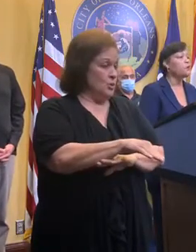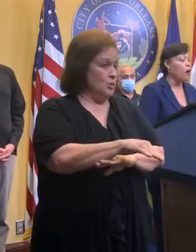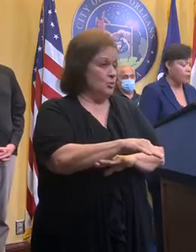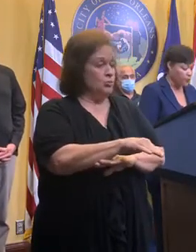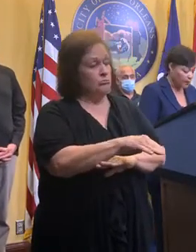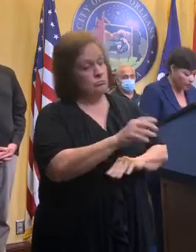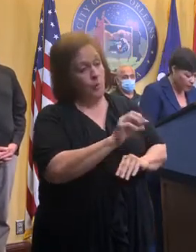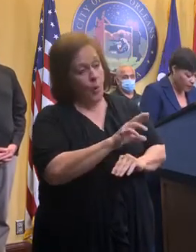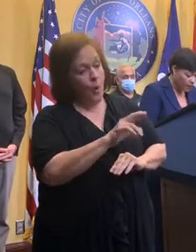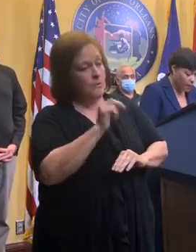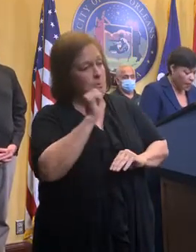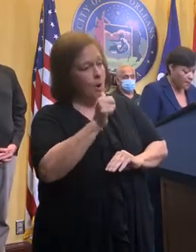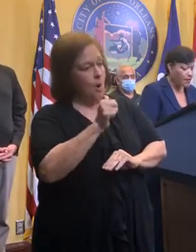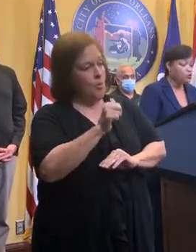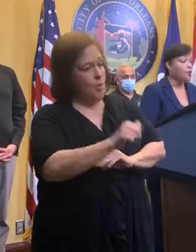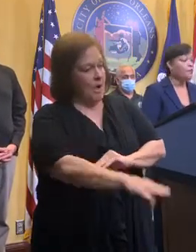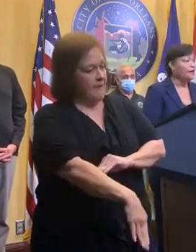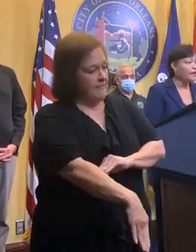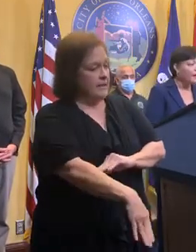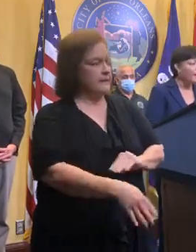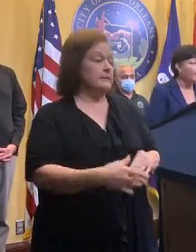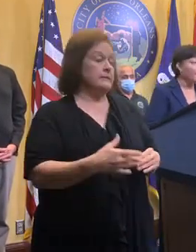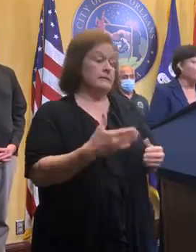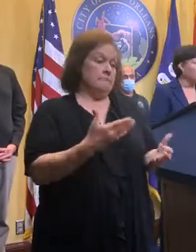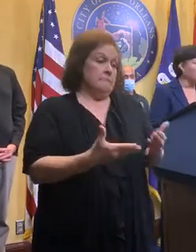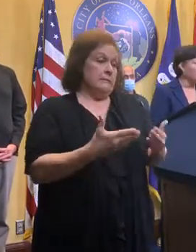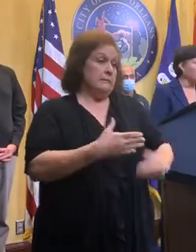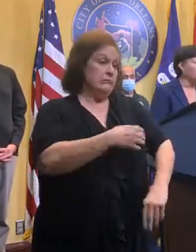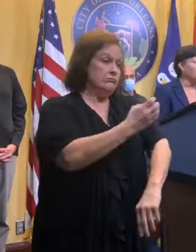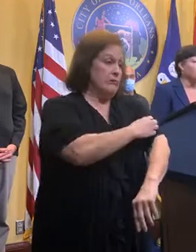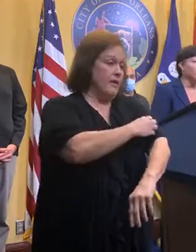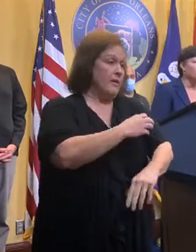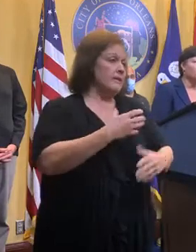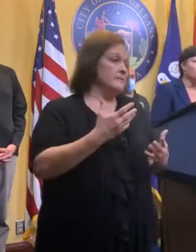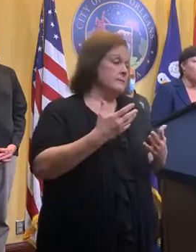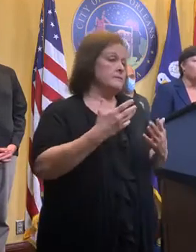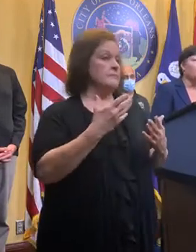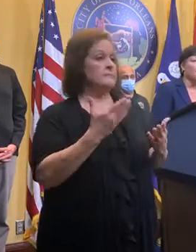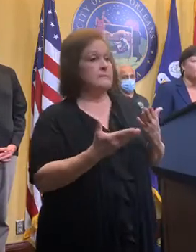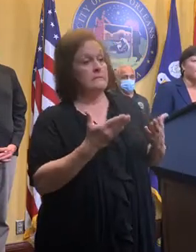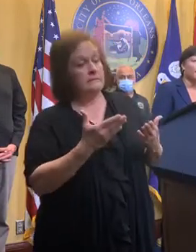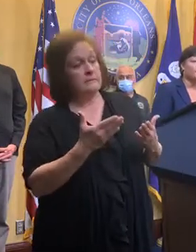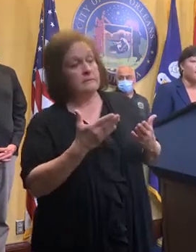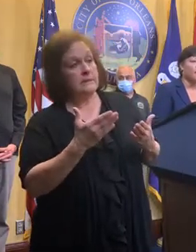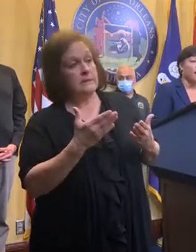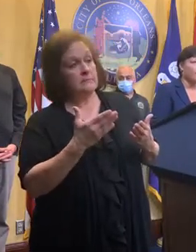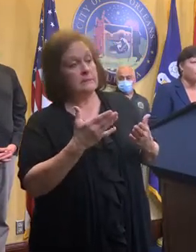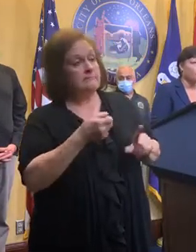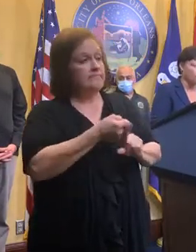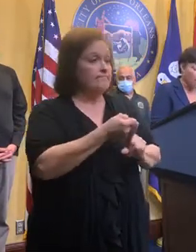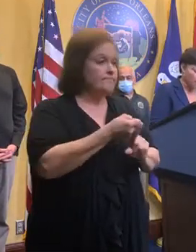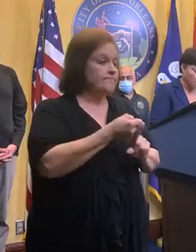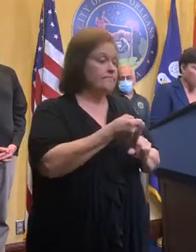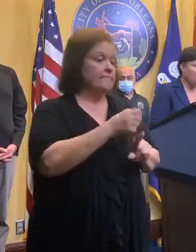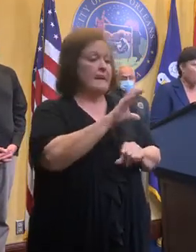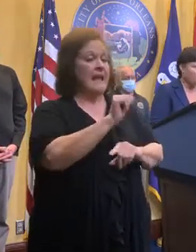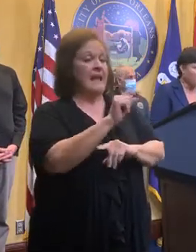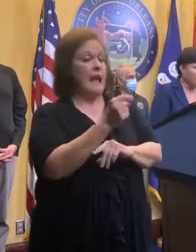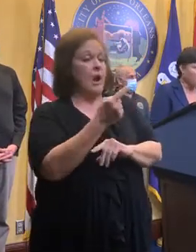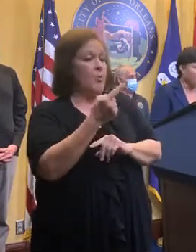into tomorrow evening. May strengthen again, and with the expectation of arriving as a Category